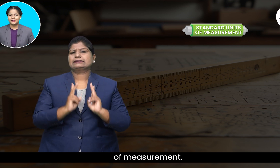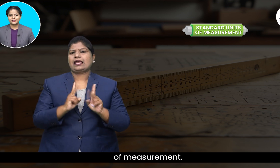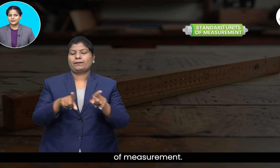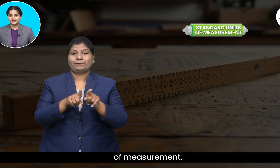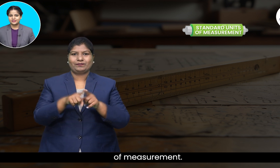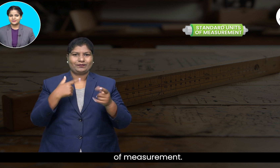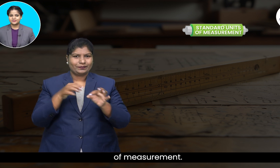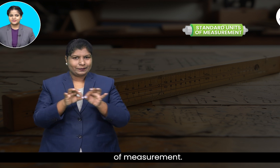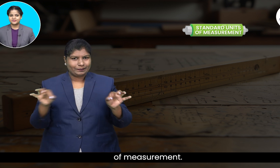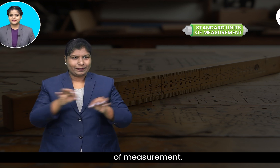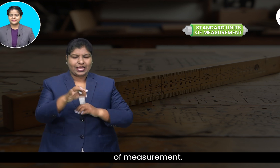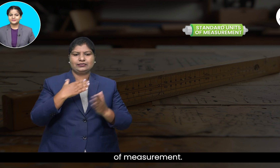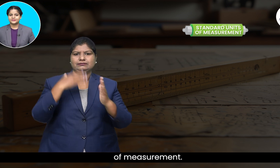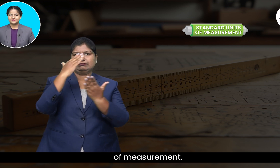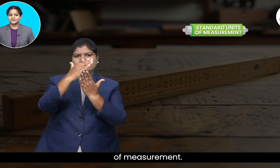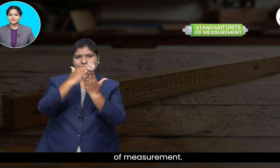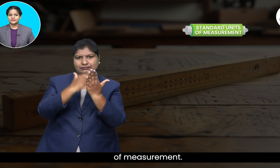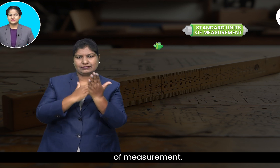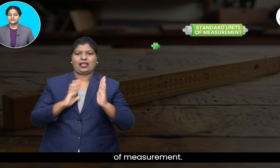of measurement.